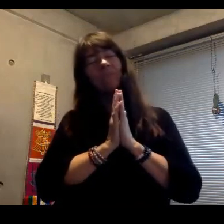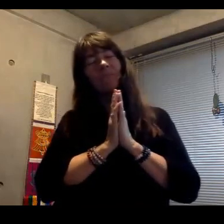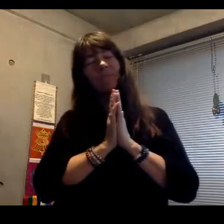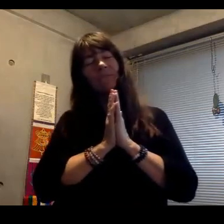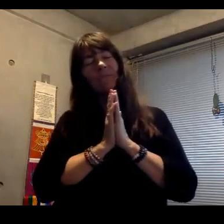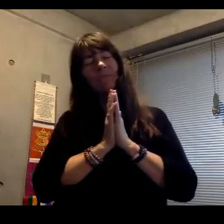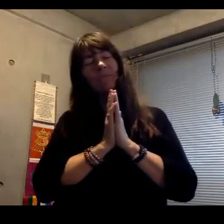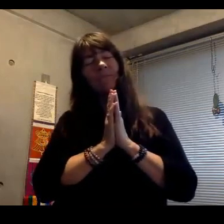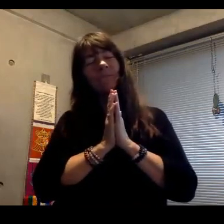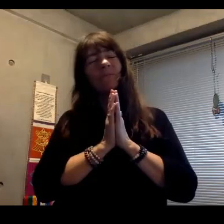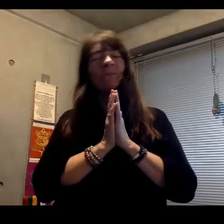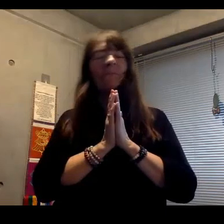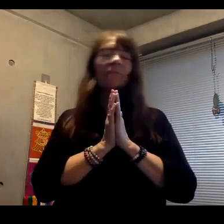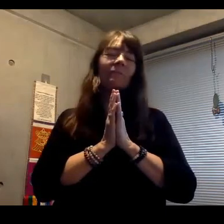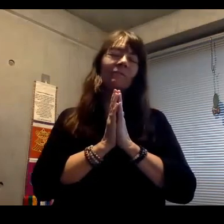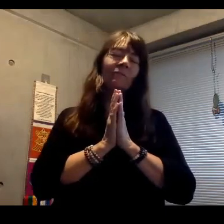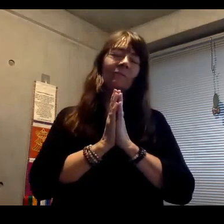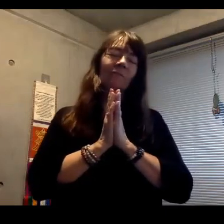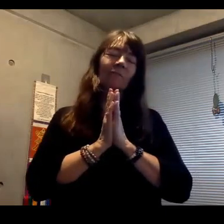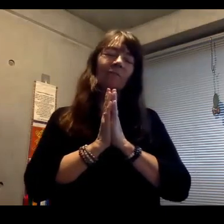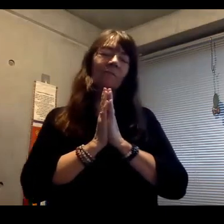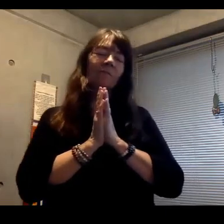Well, it comes back to my